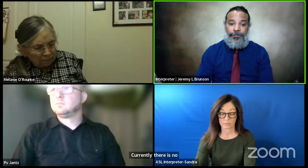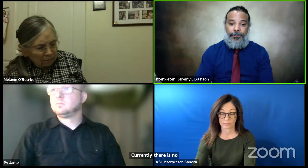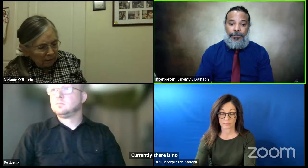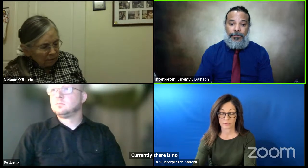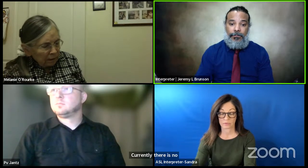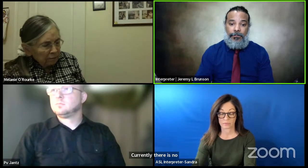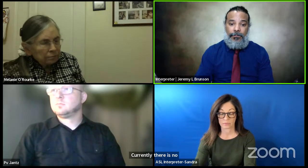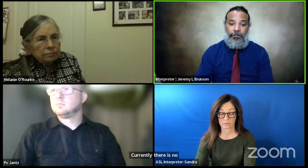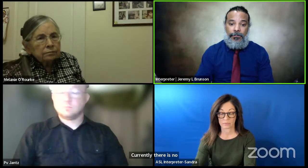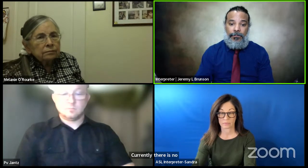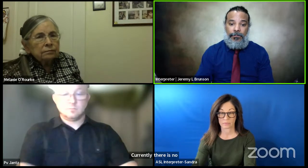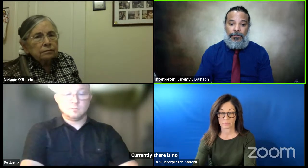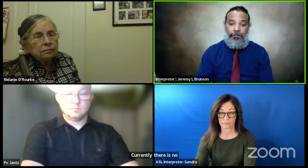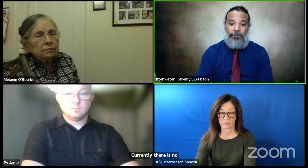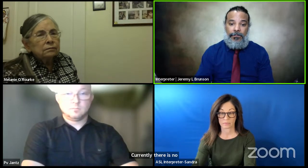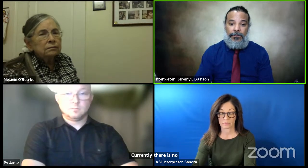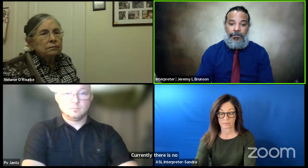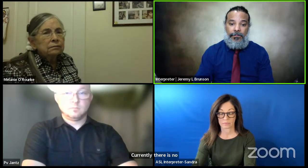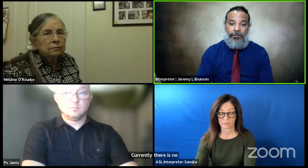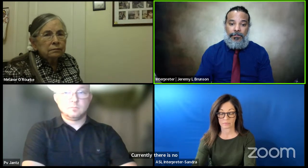motions.